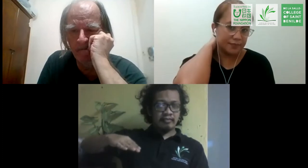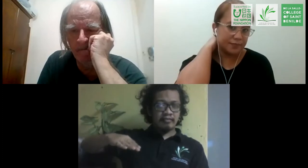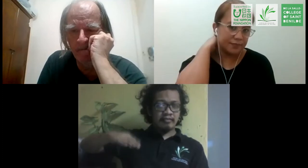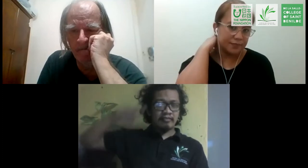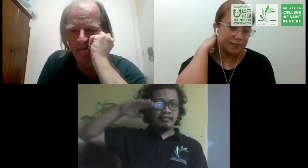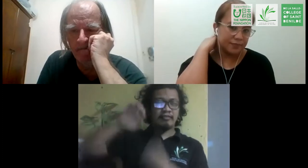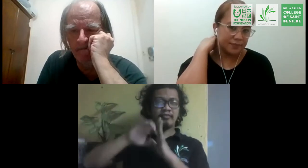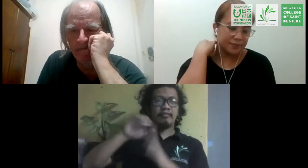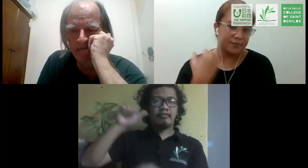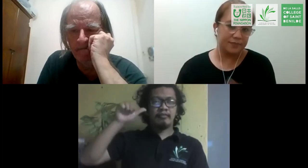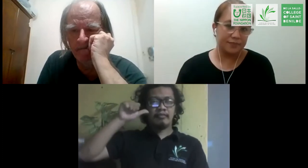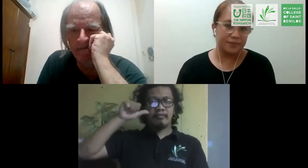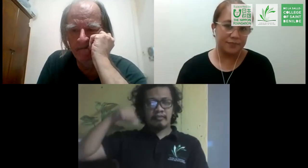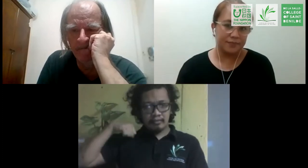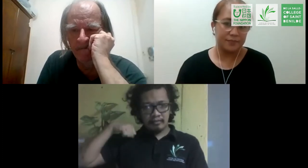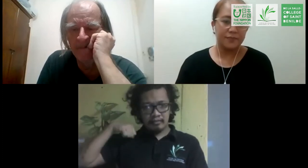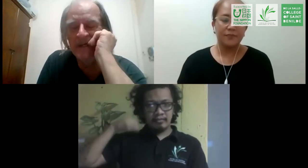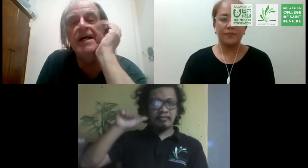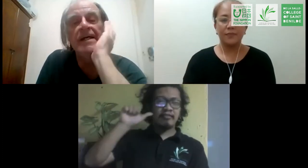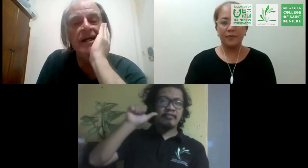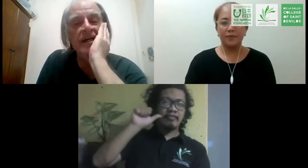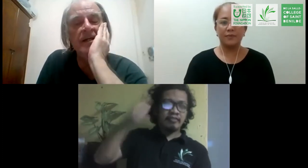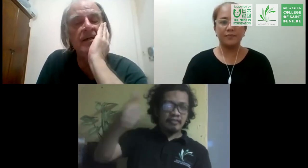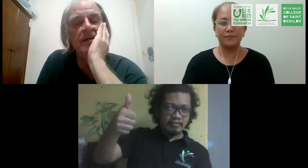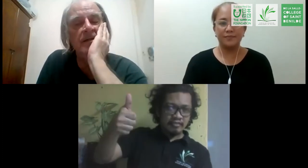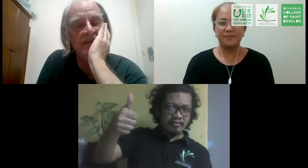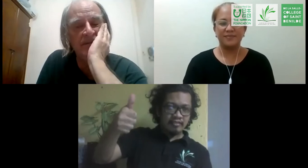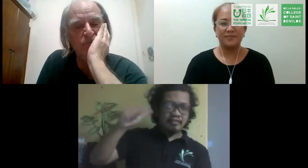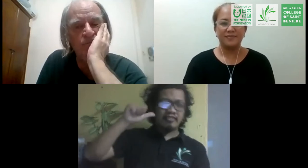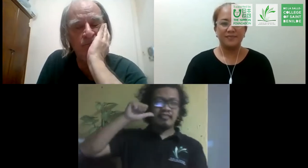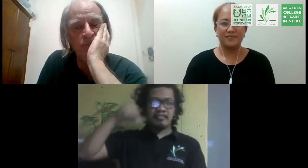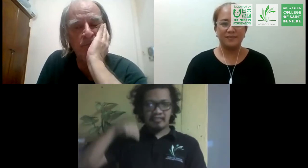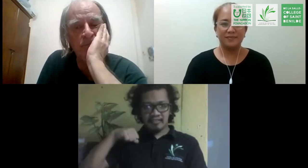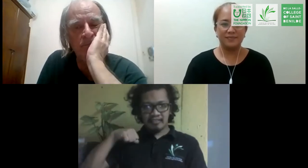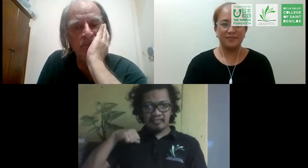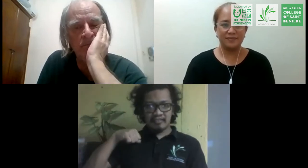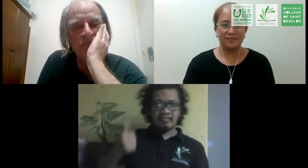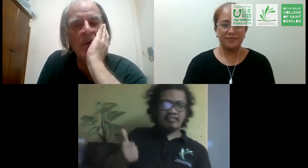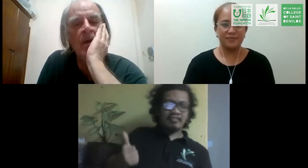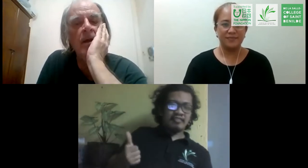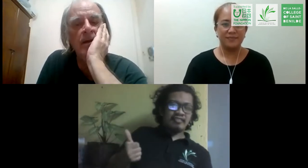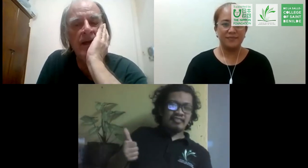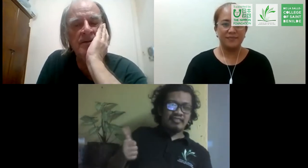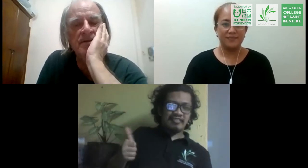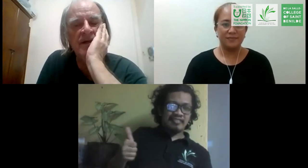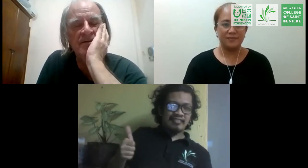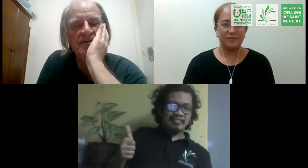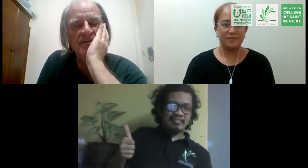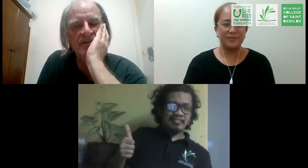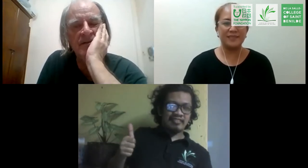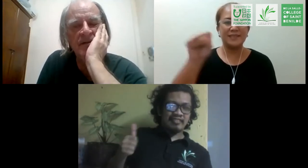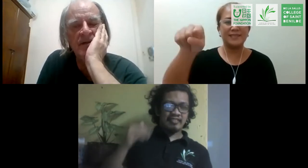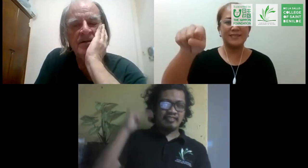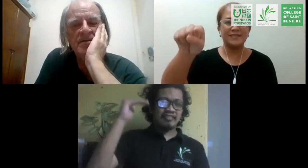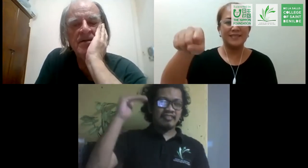does location come into play at some point? Because A, like yesterday, tomorrow, Yes. that kind of Yes.